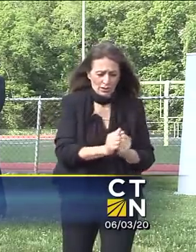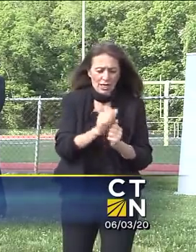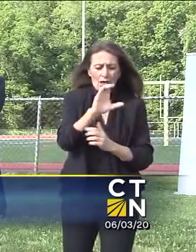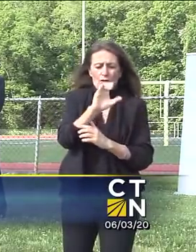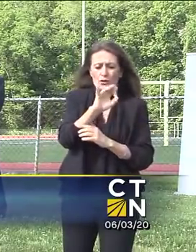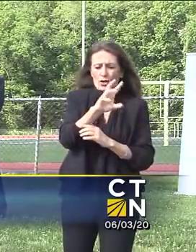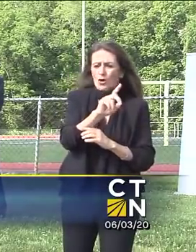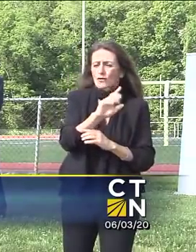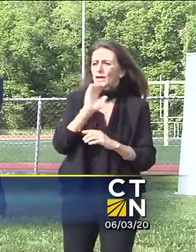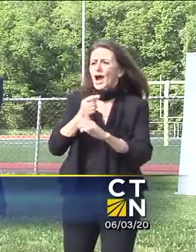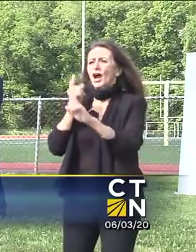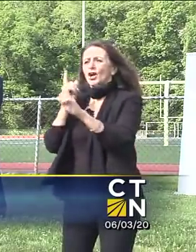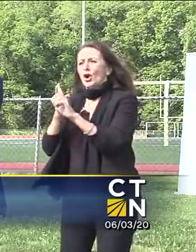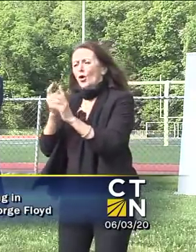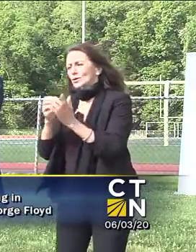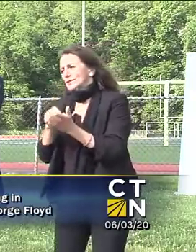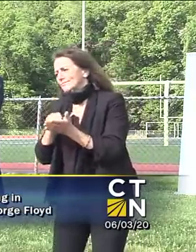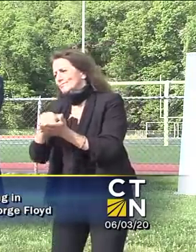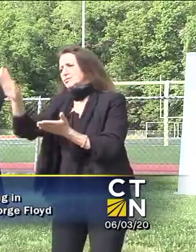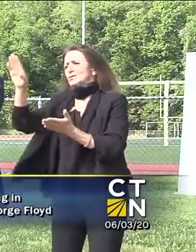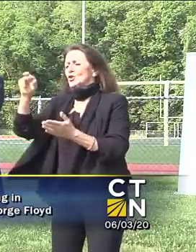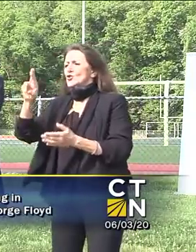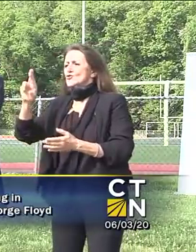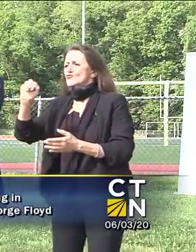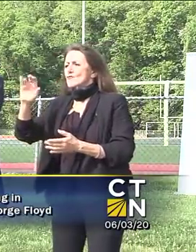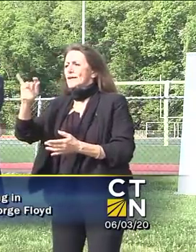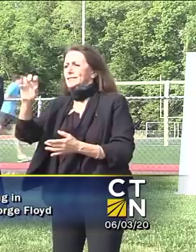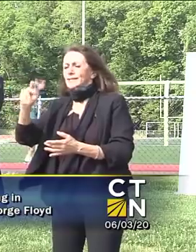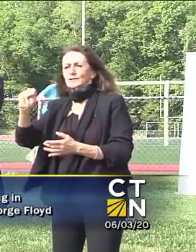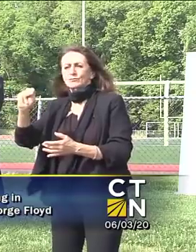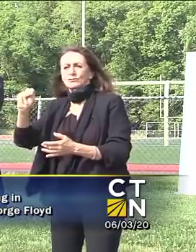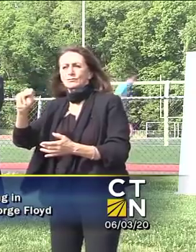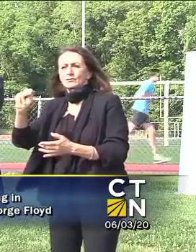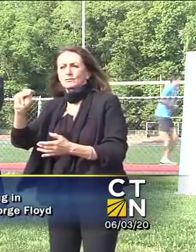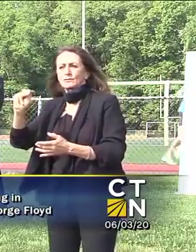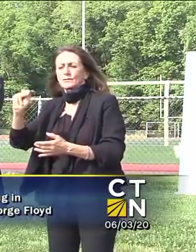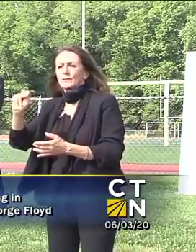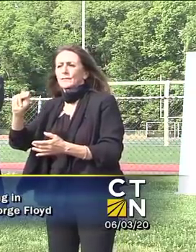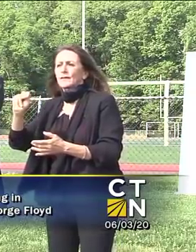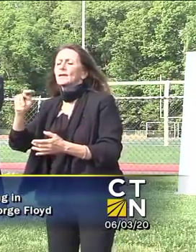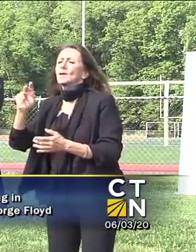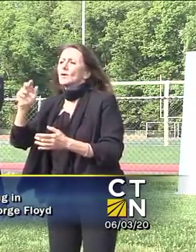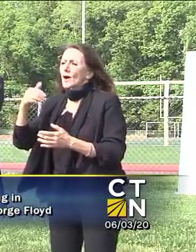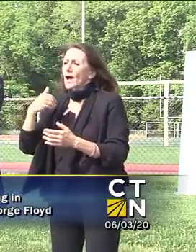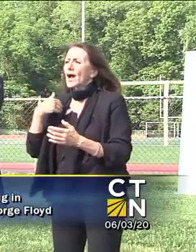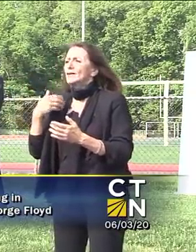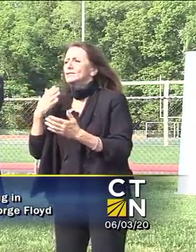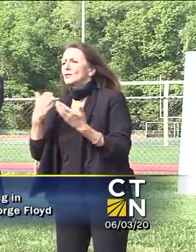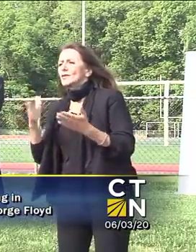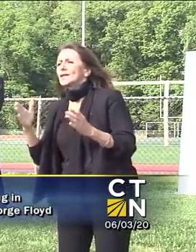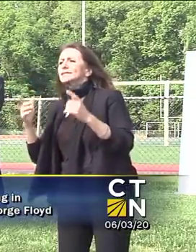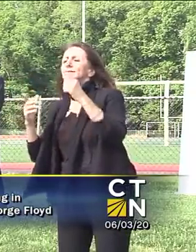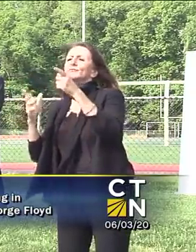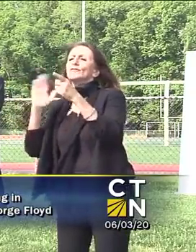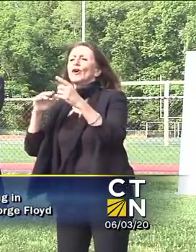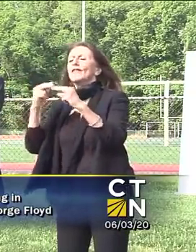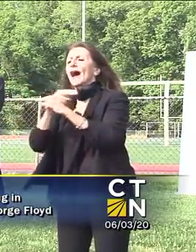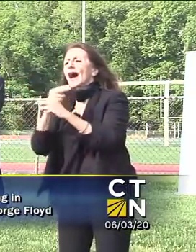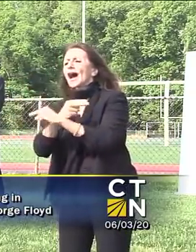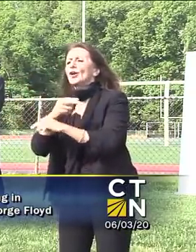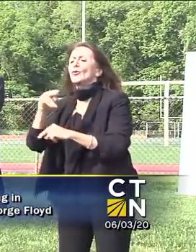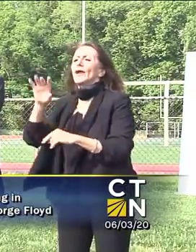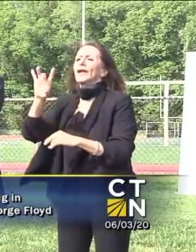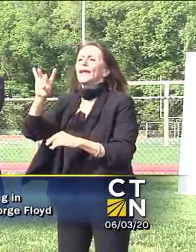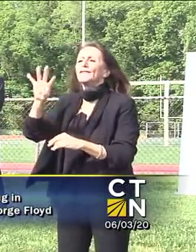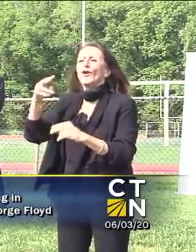eradicating racism and standing up together on both sides. And we've got a little altered stuff going on I-84 down in Danbury,